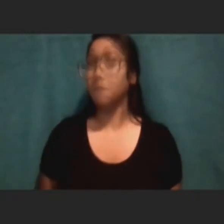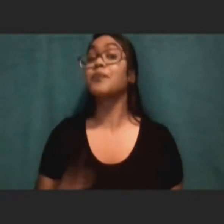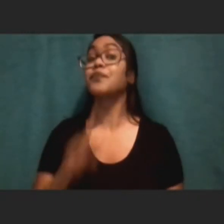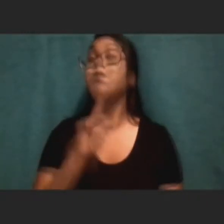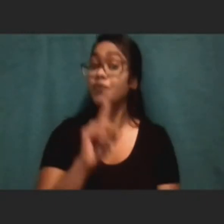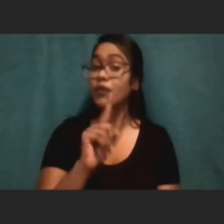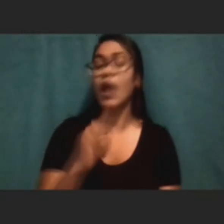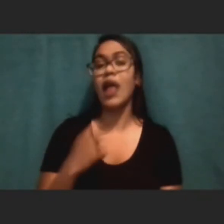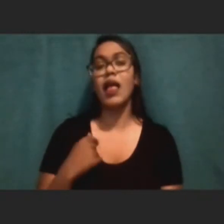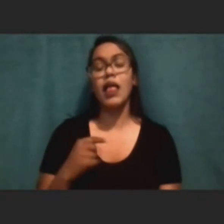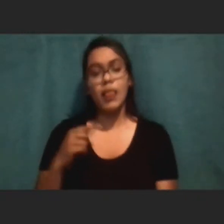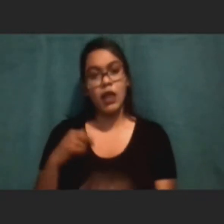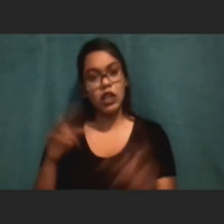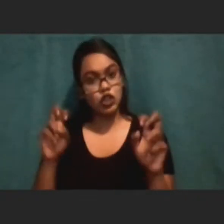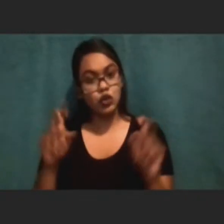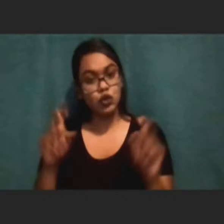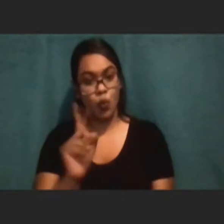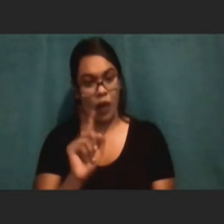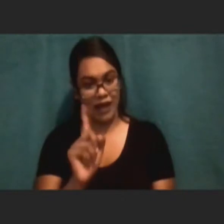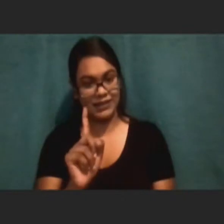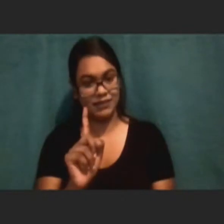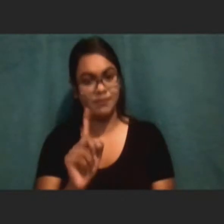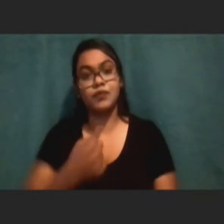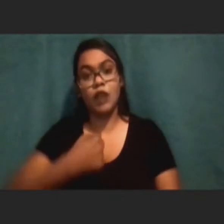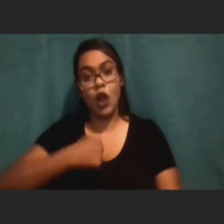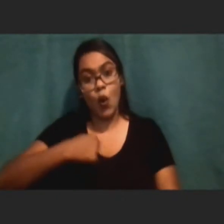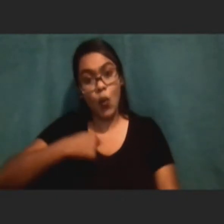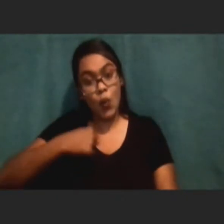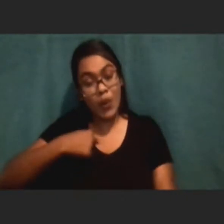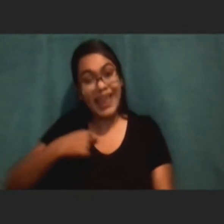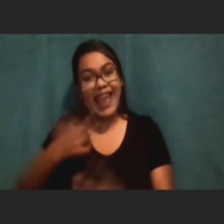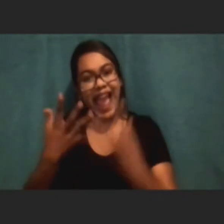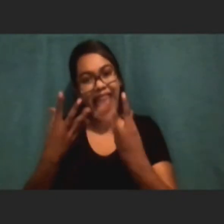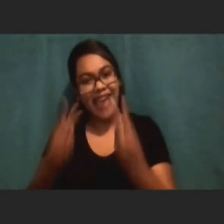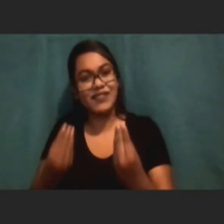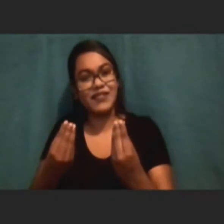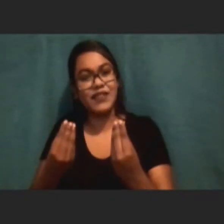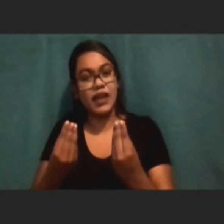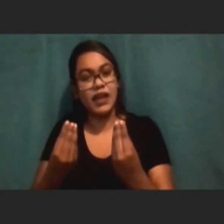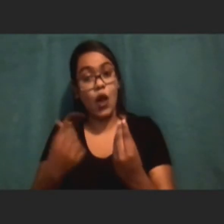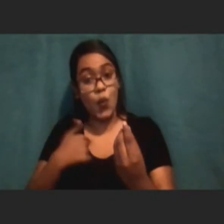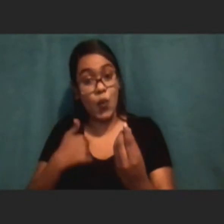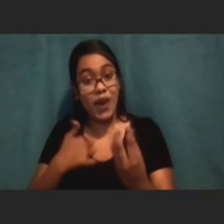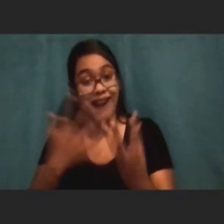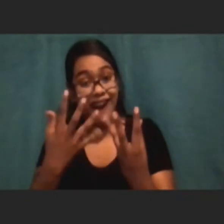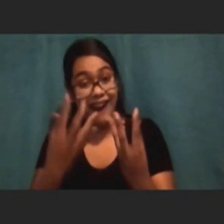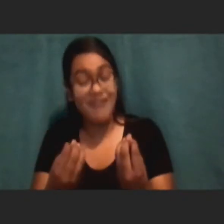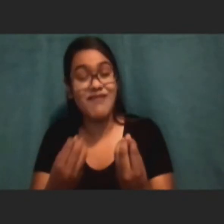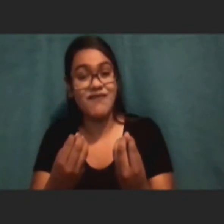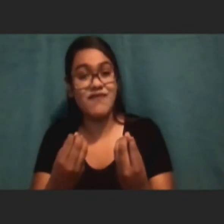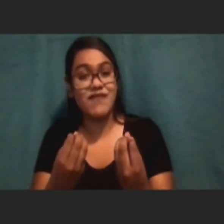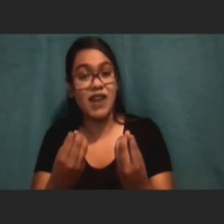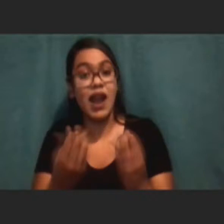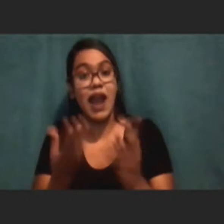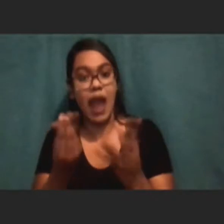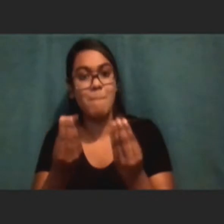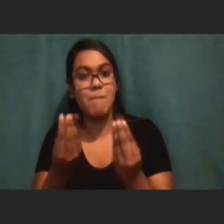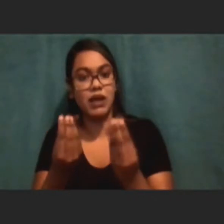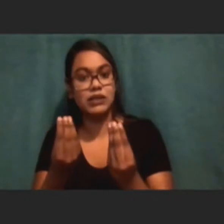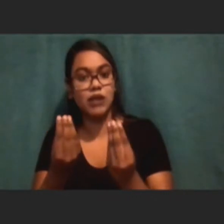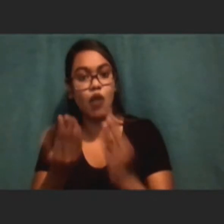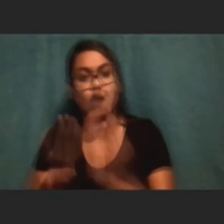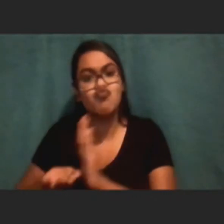rise in infections, whether it's which variant or whichever variant, the fact of the matter is that